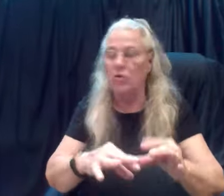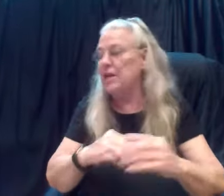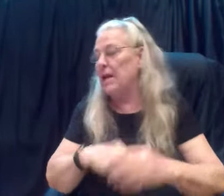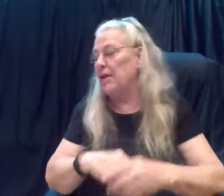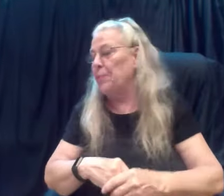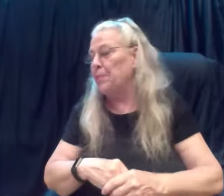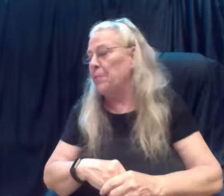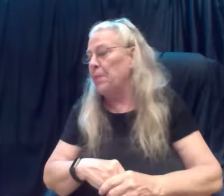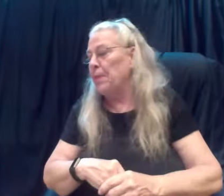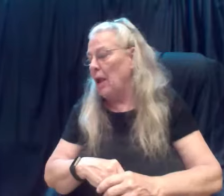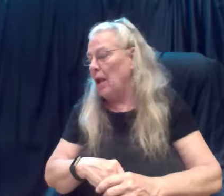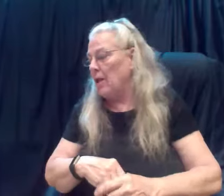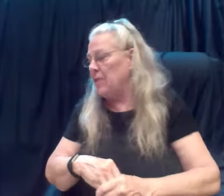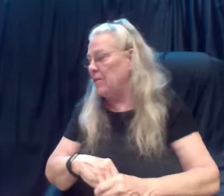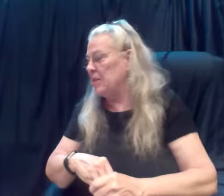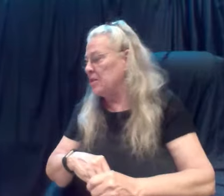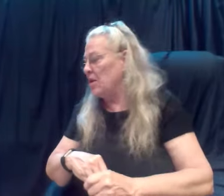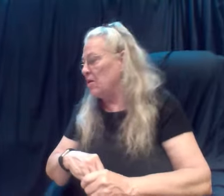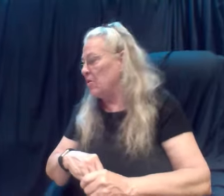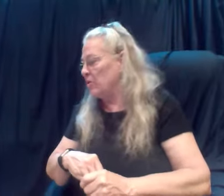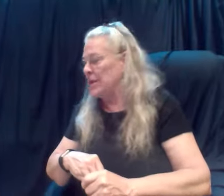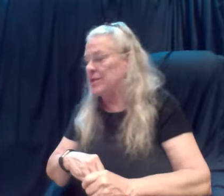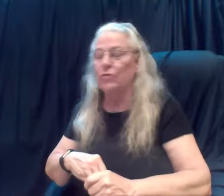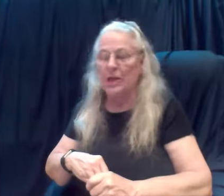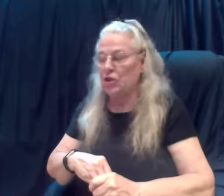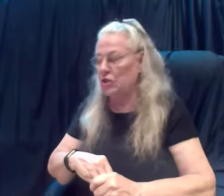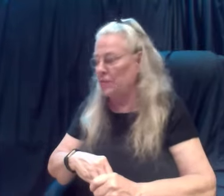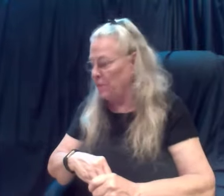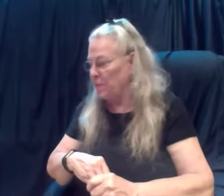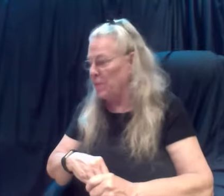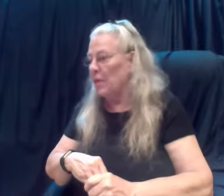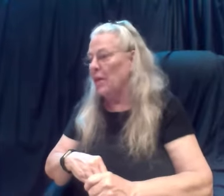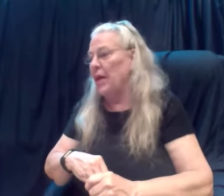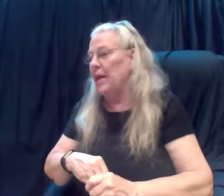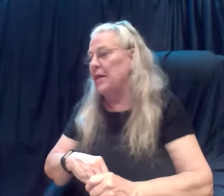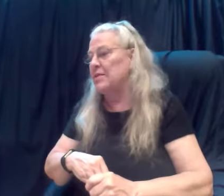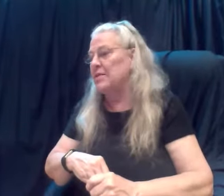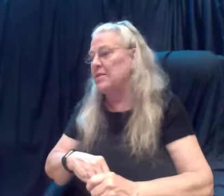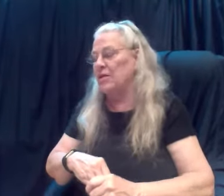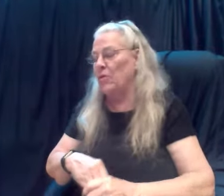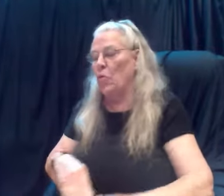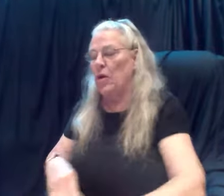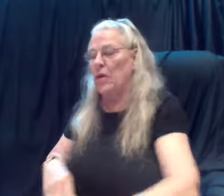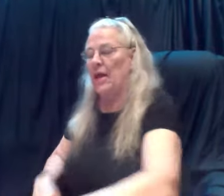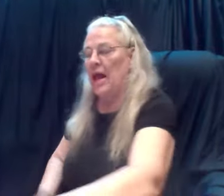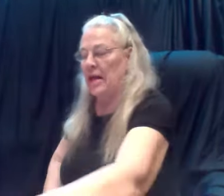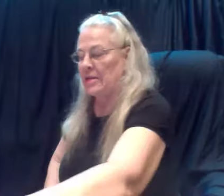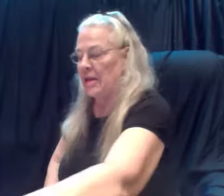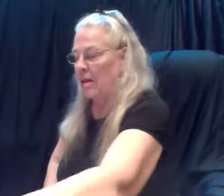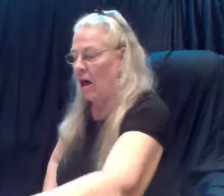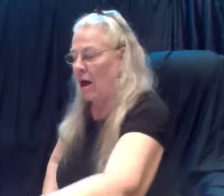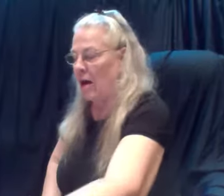it. This song, Resurrection, is one that has a lot of